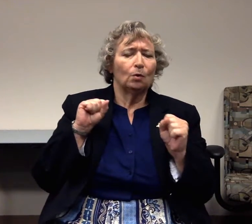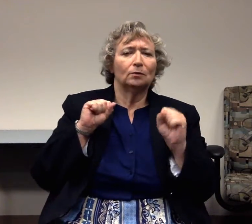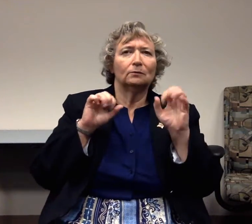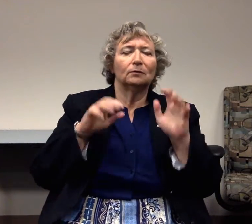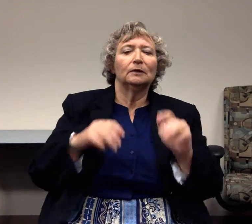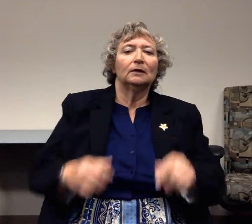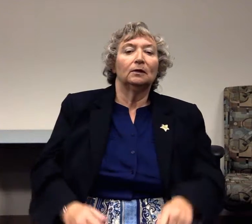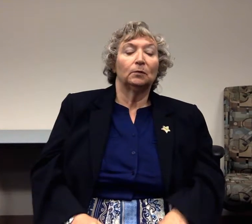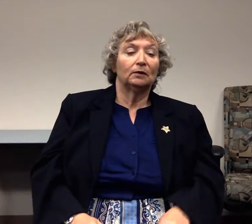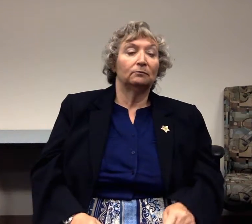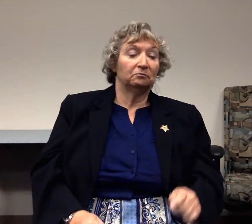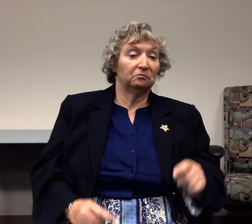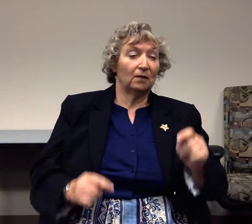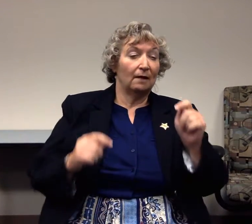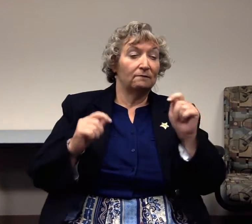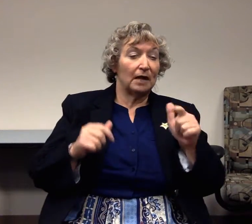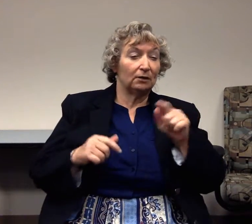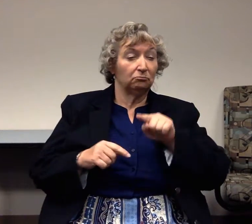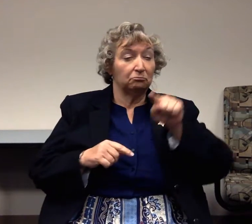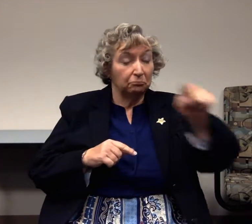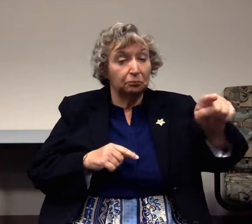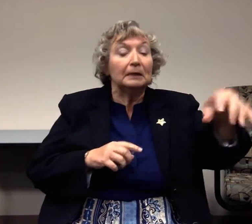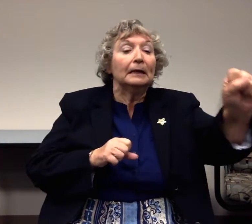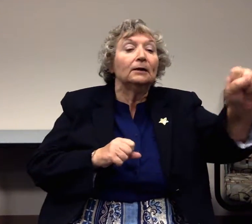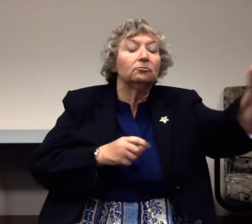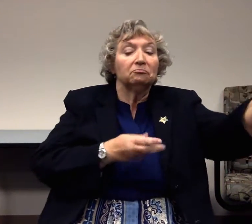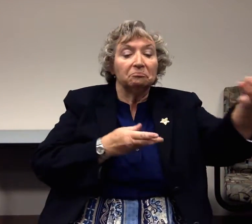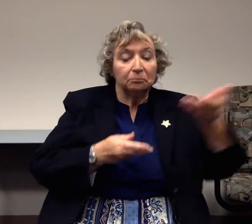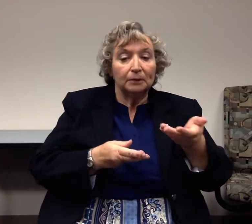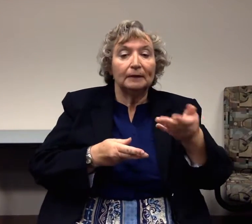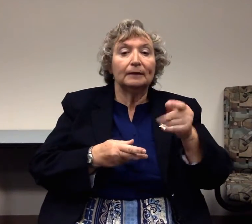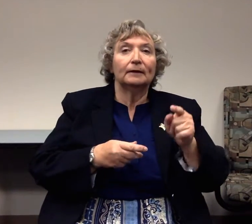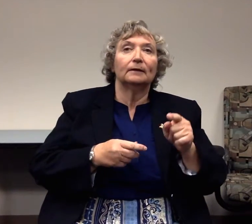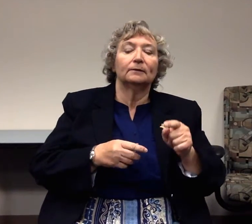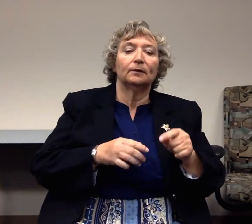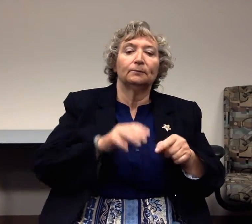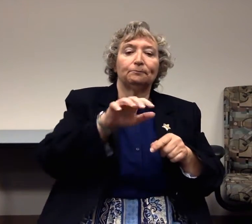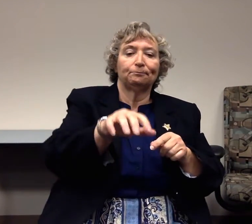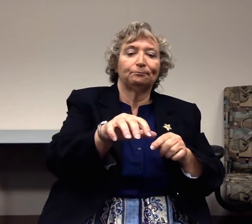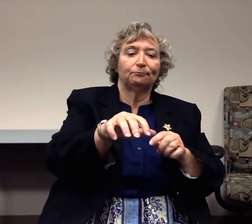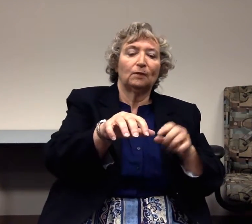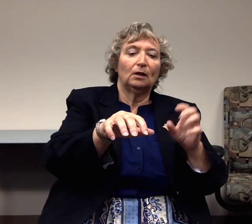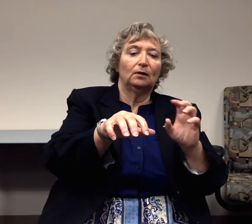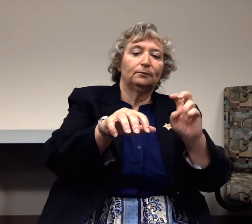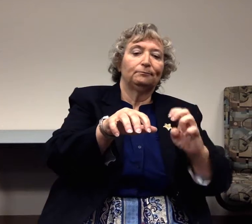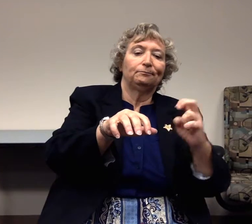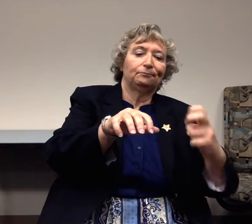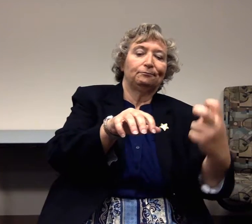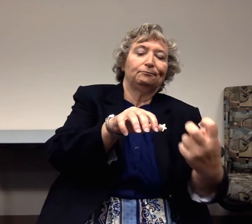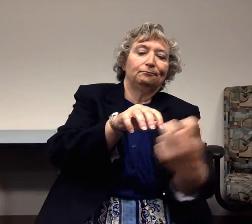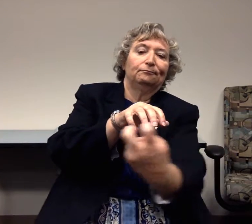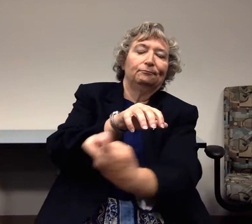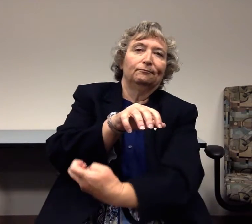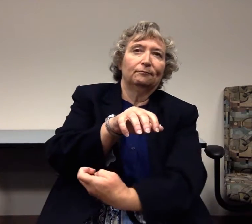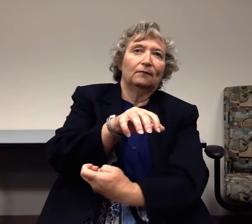Boston. And they set them up around the city so that, here we go, another morning when the British wake up, all of a sudden they're looking at all these